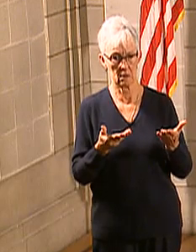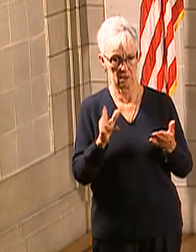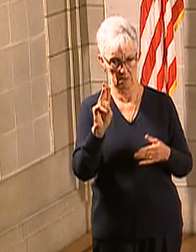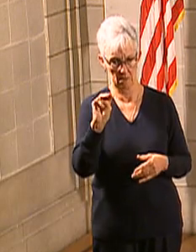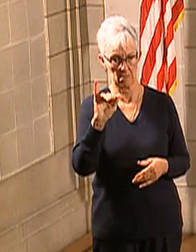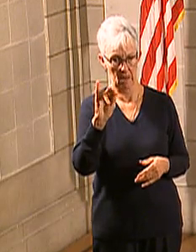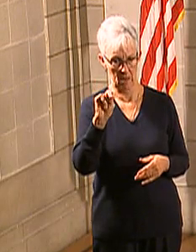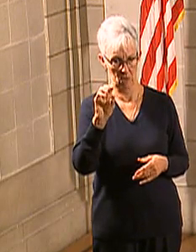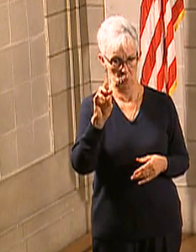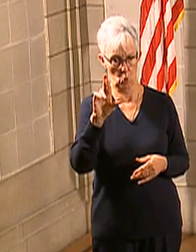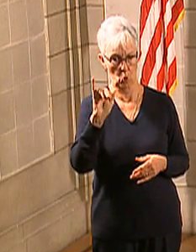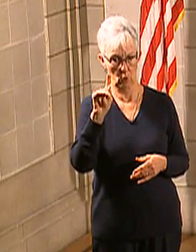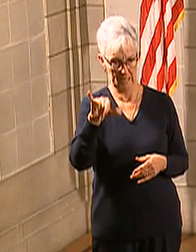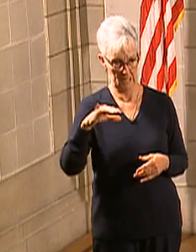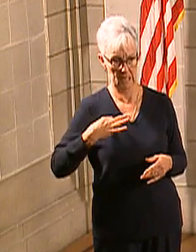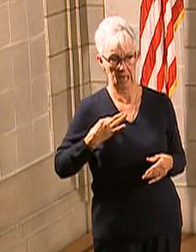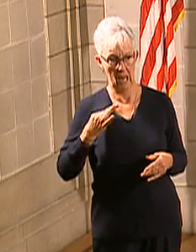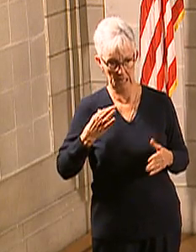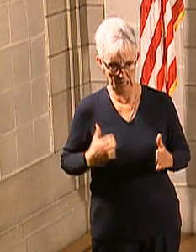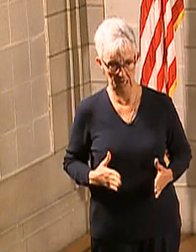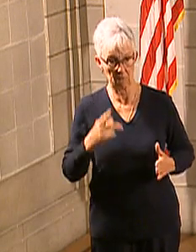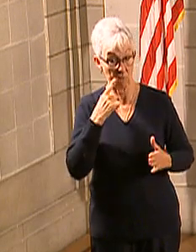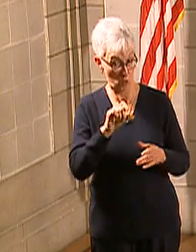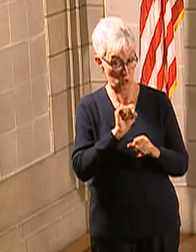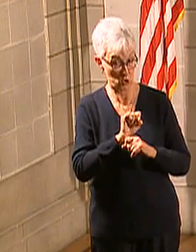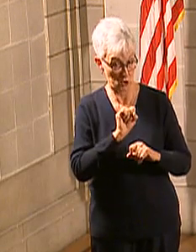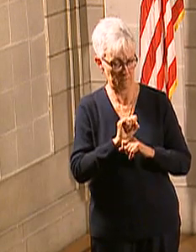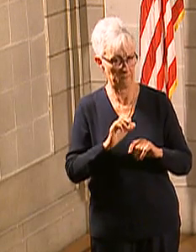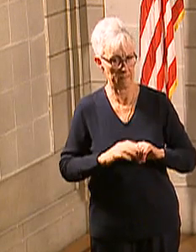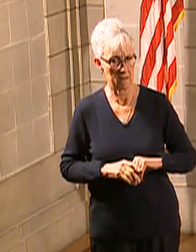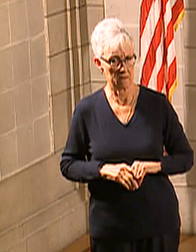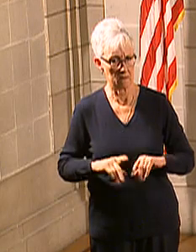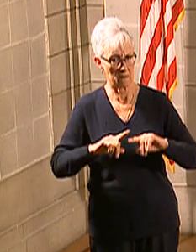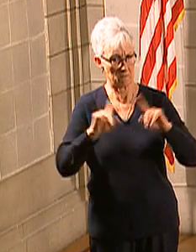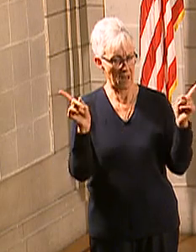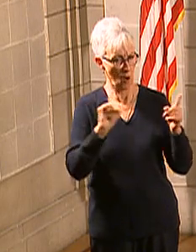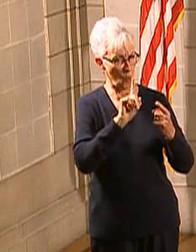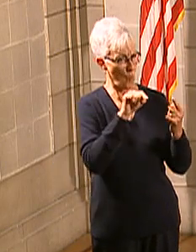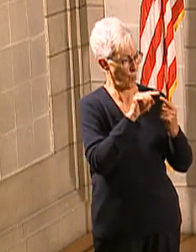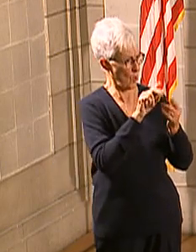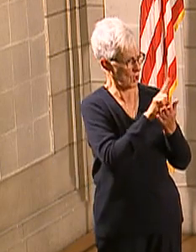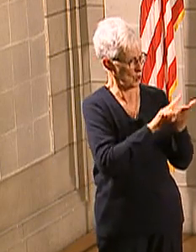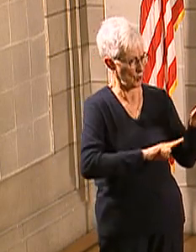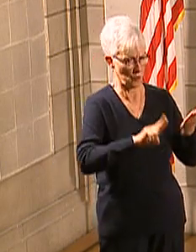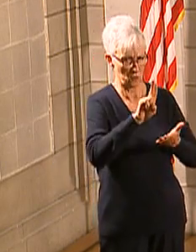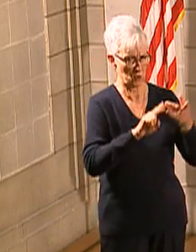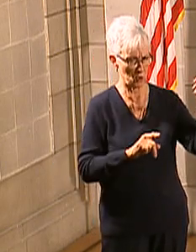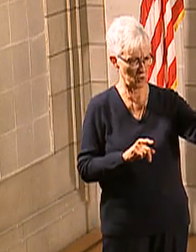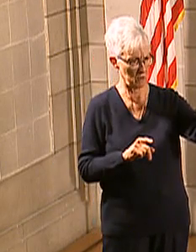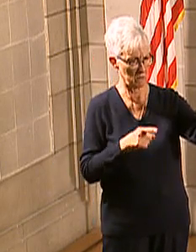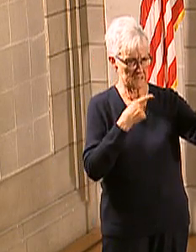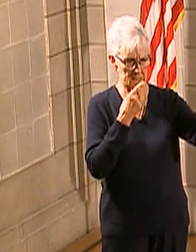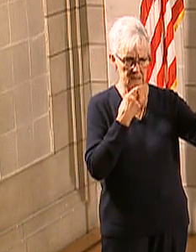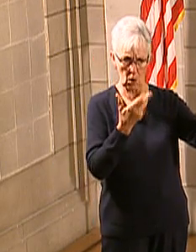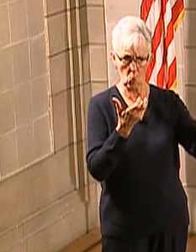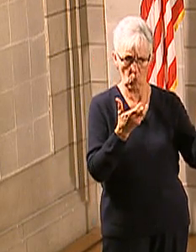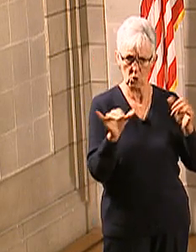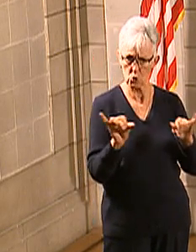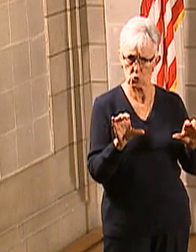minority candidates for jobs, but when the university does similar kinds of